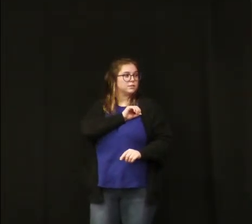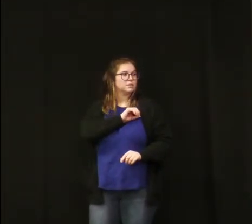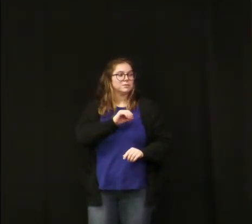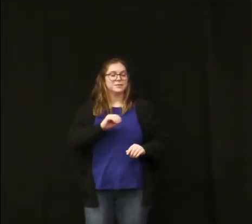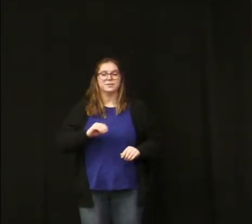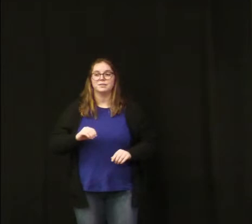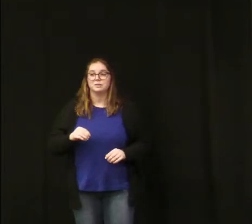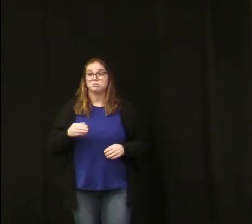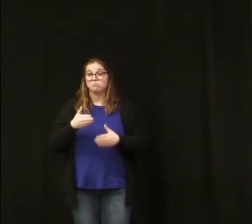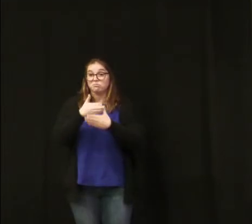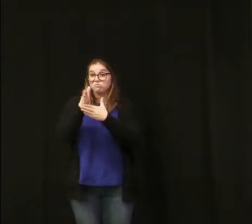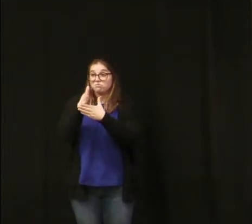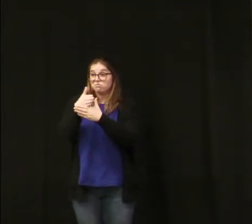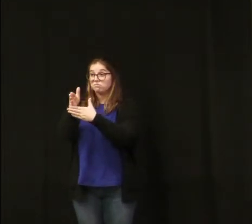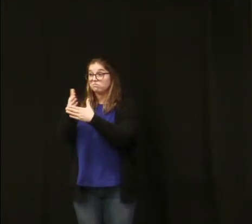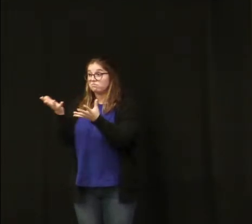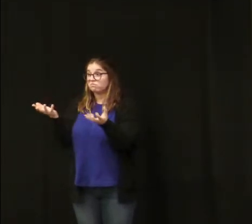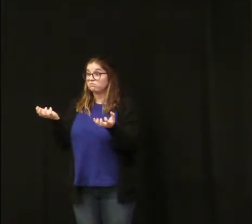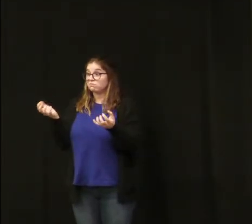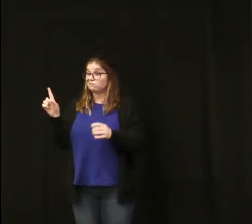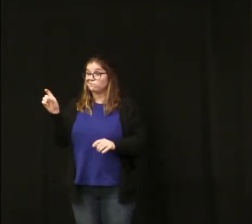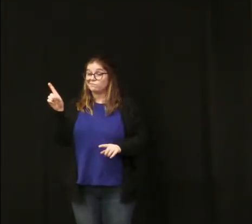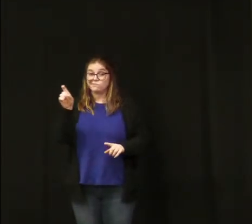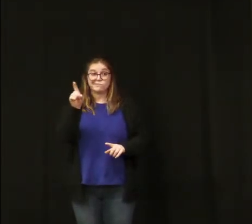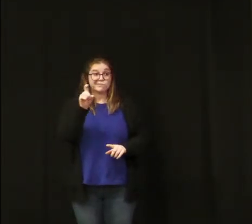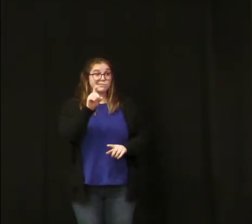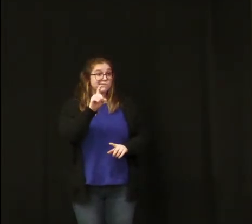Okay, anybody else want to share out?